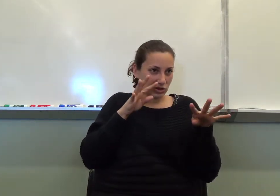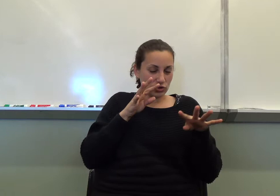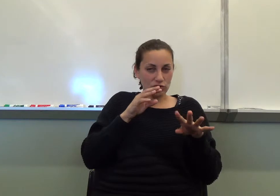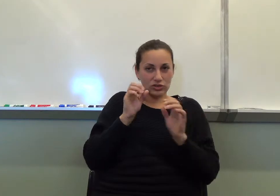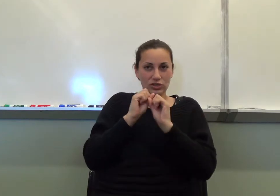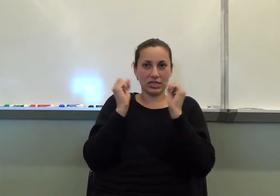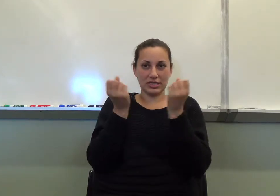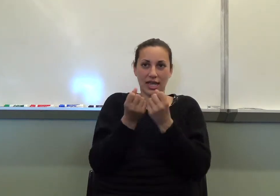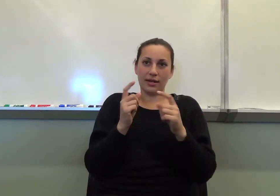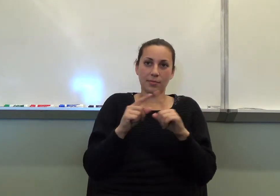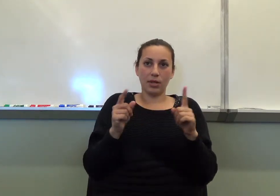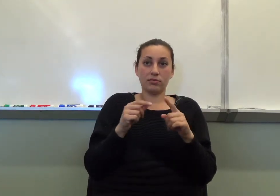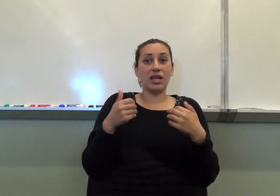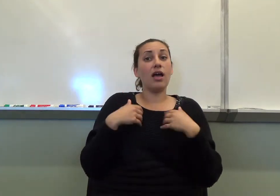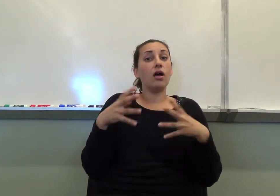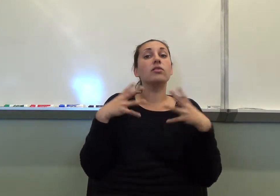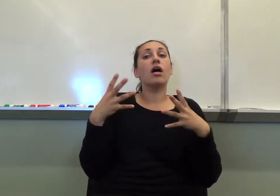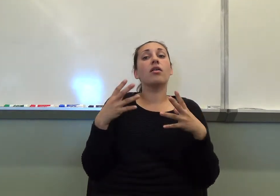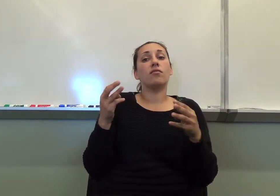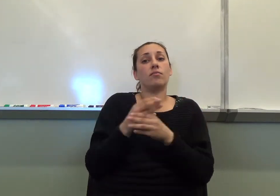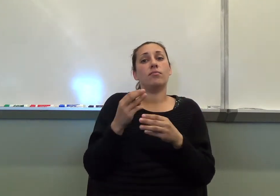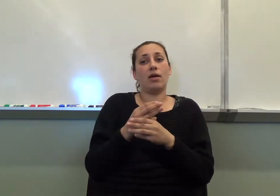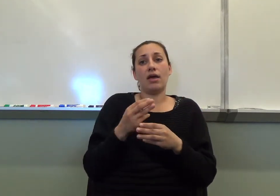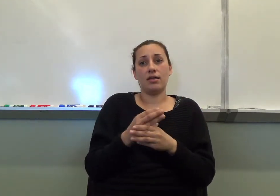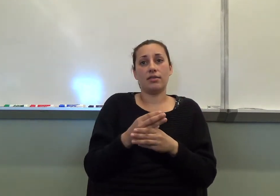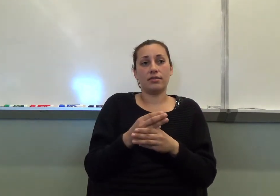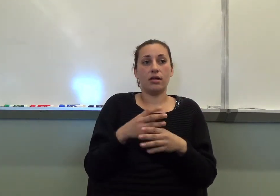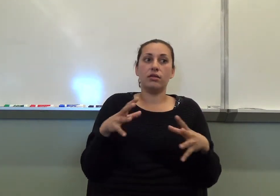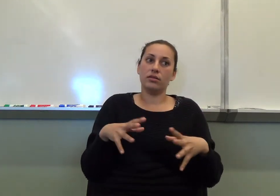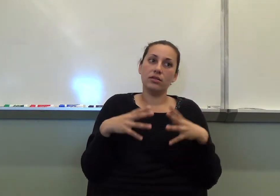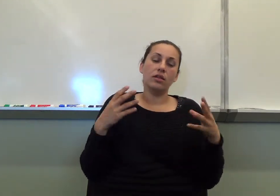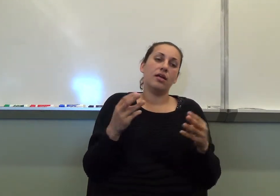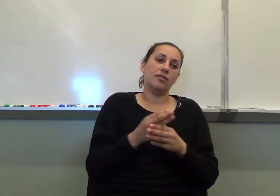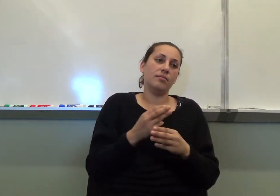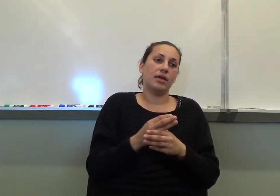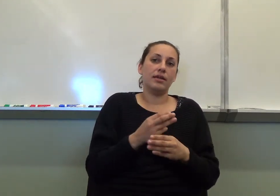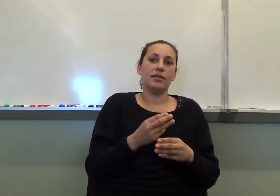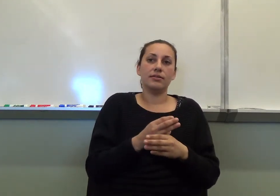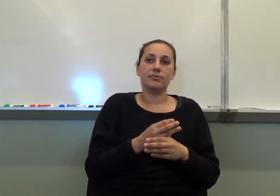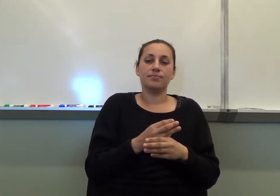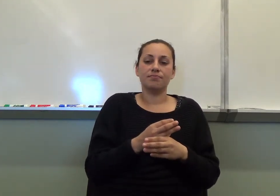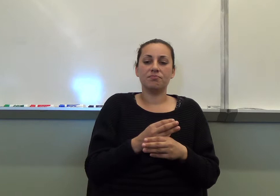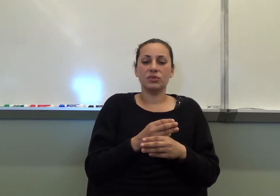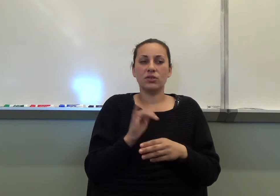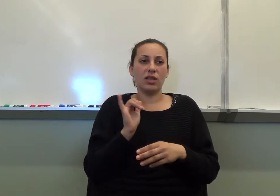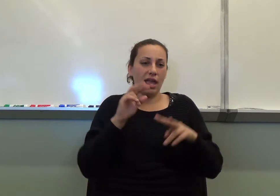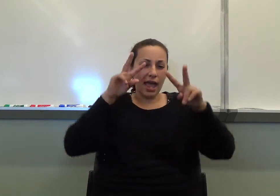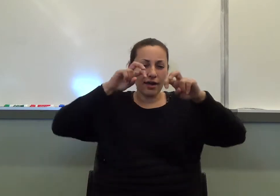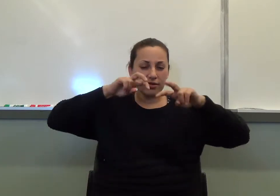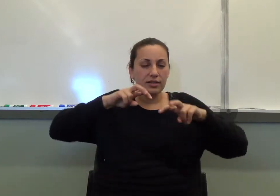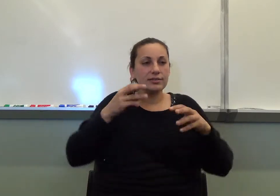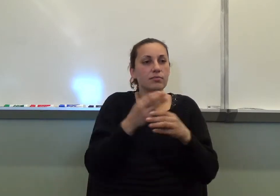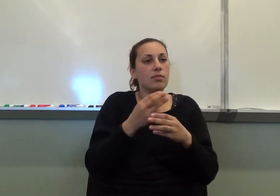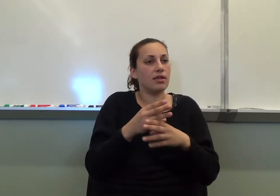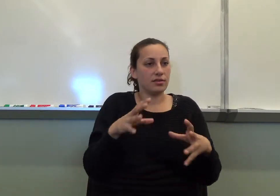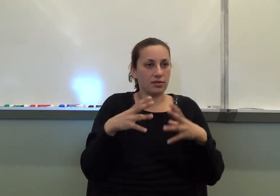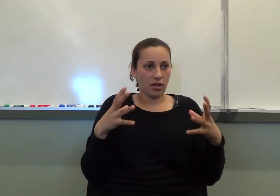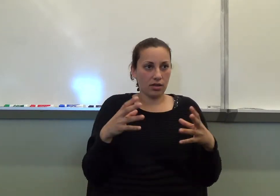of the very foremost investigations. They investigated math quite a bit. And he came up with